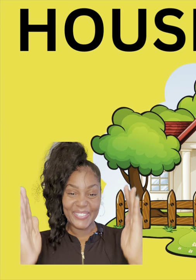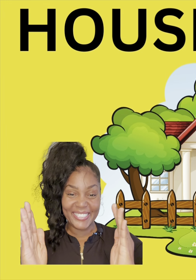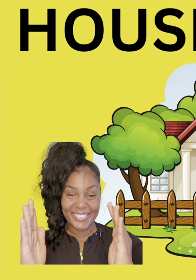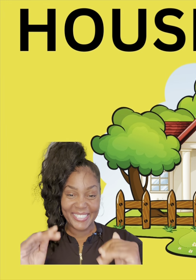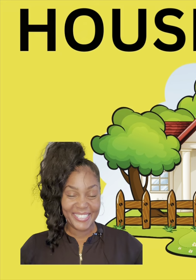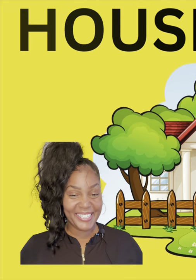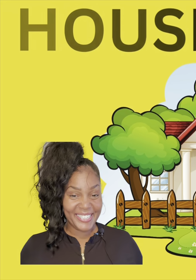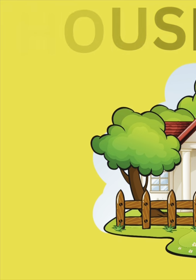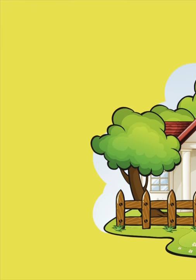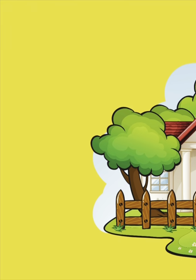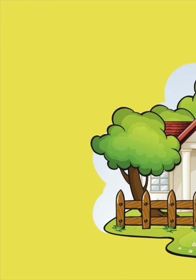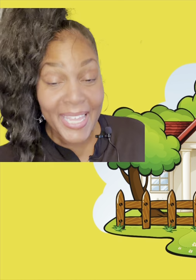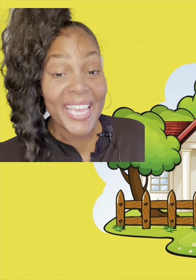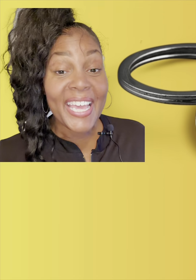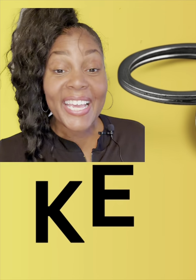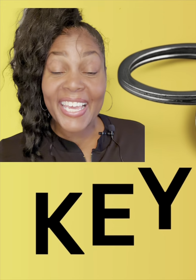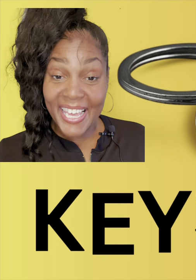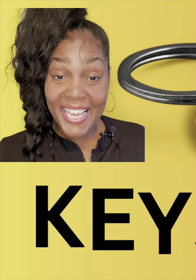House.